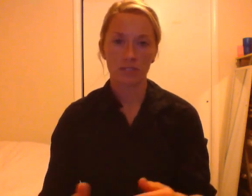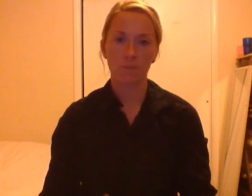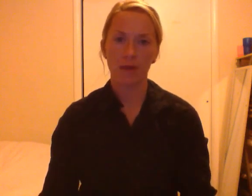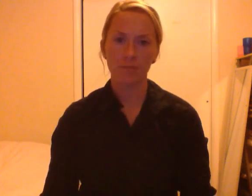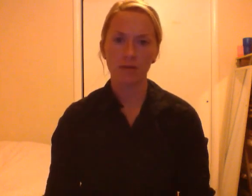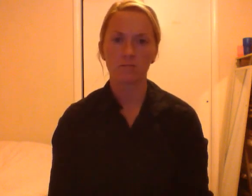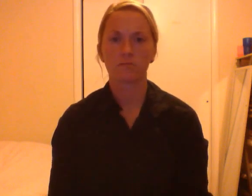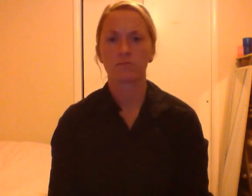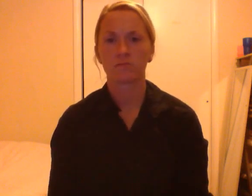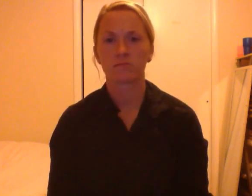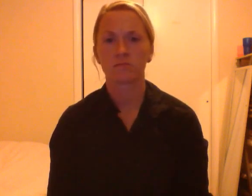Down payment?